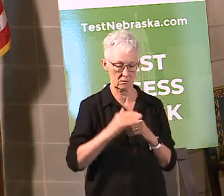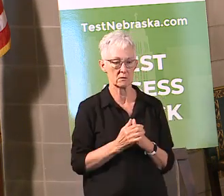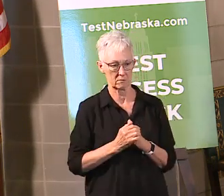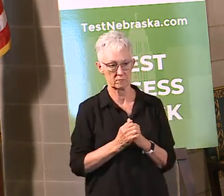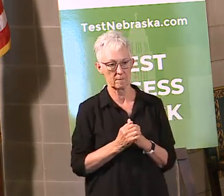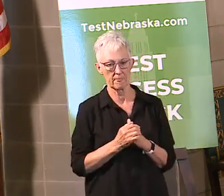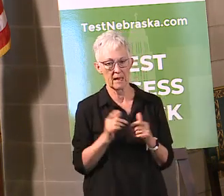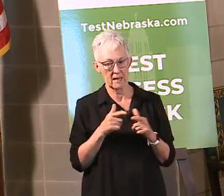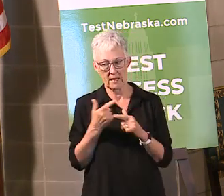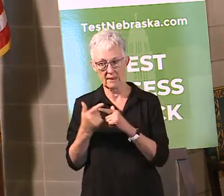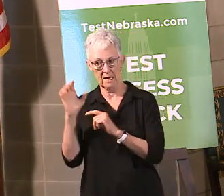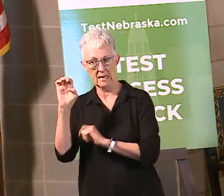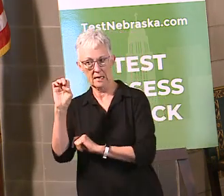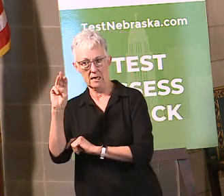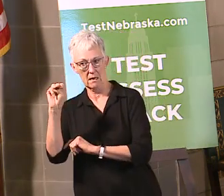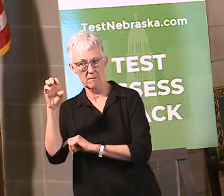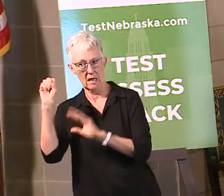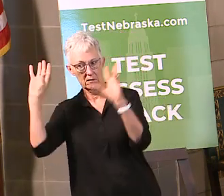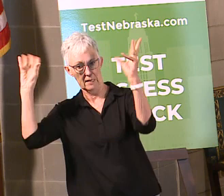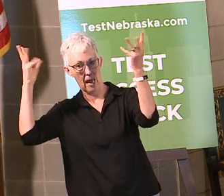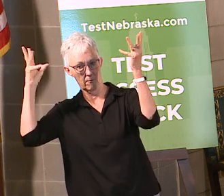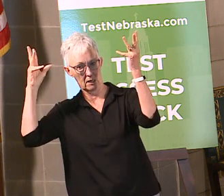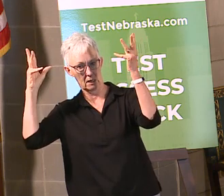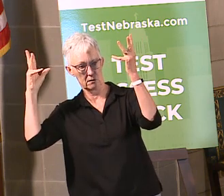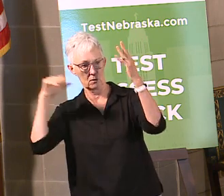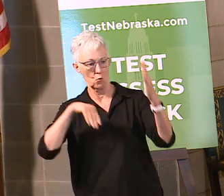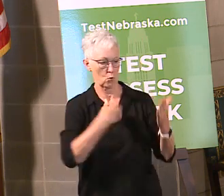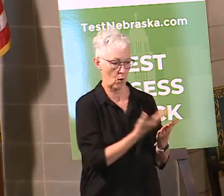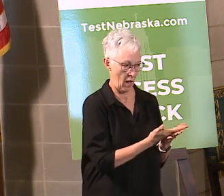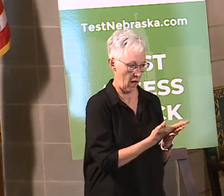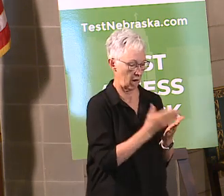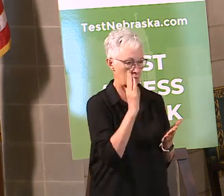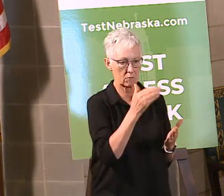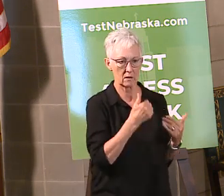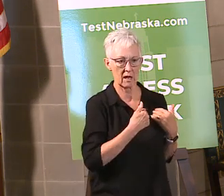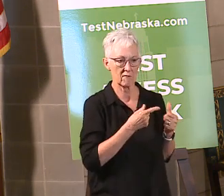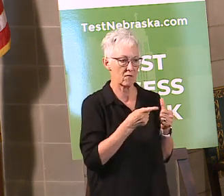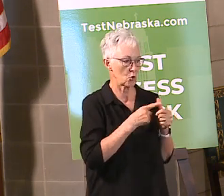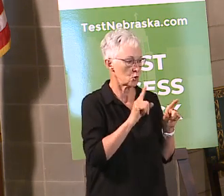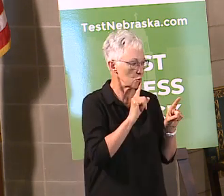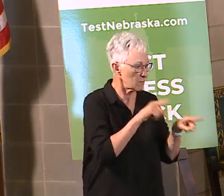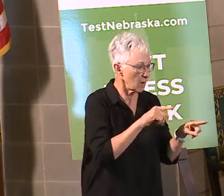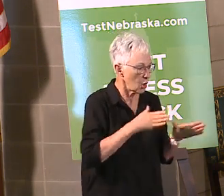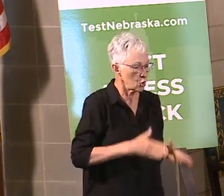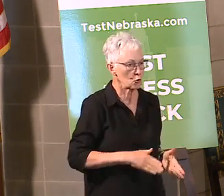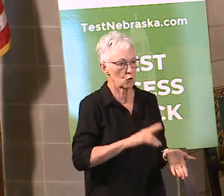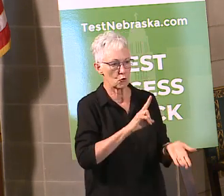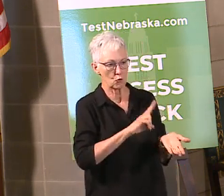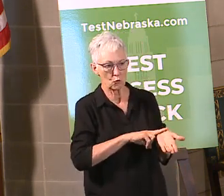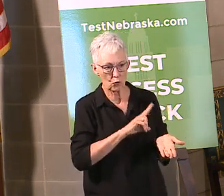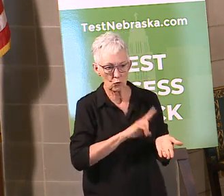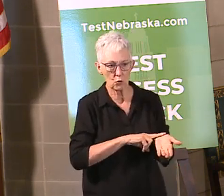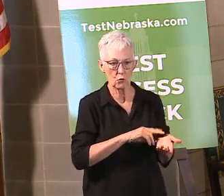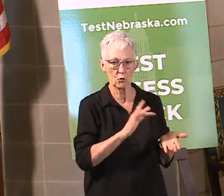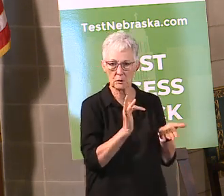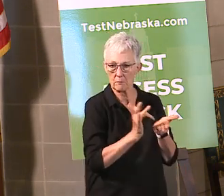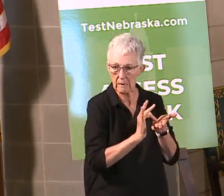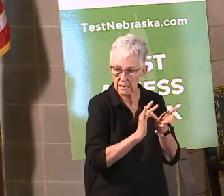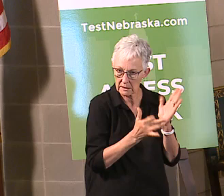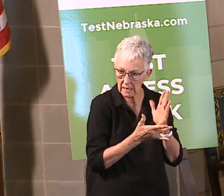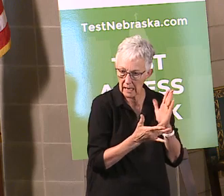a level from anything from a first responder, EMT, paramedic, or even a nurse that is offering to help in the EMS